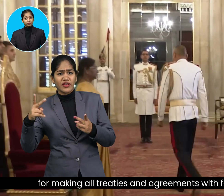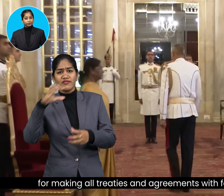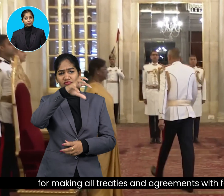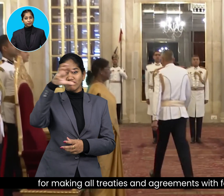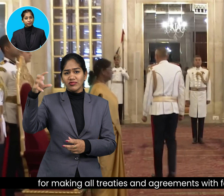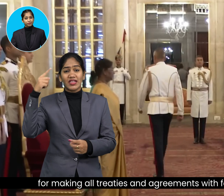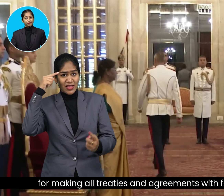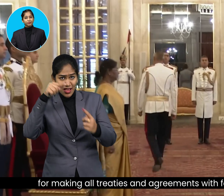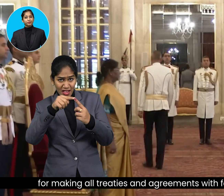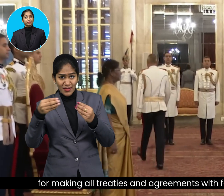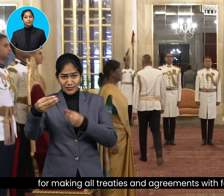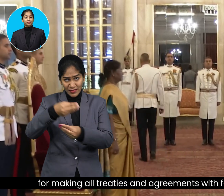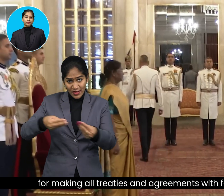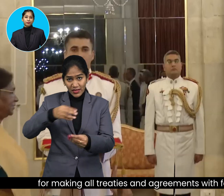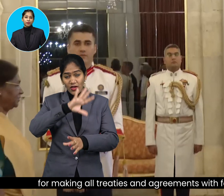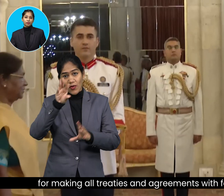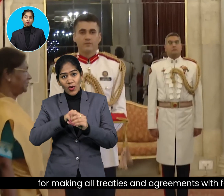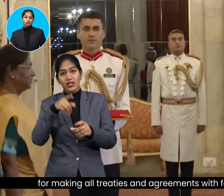countries.